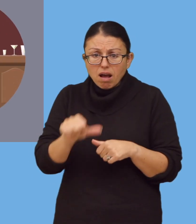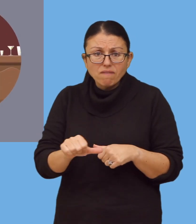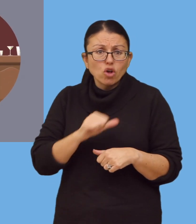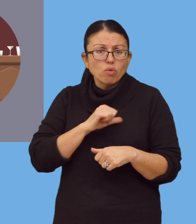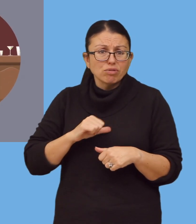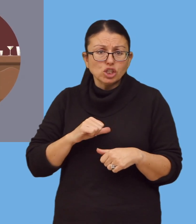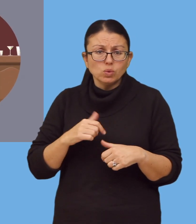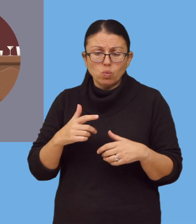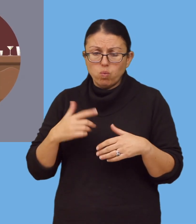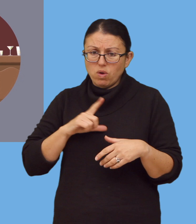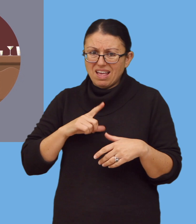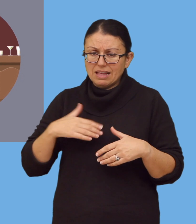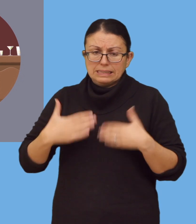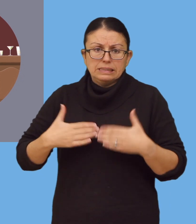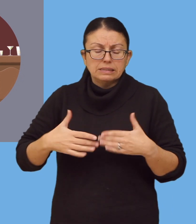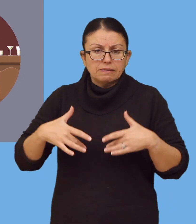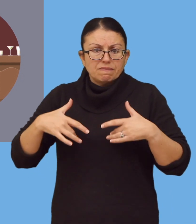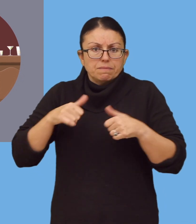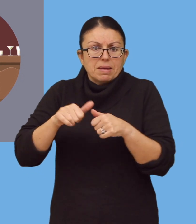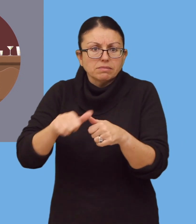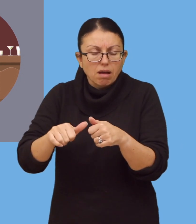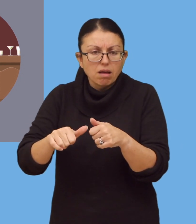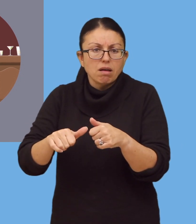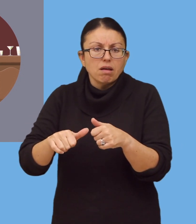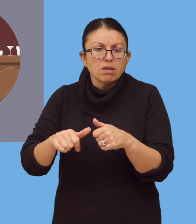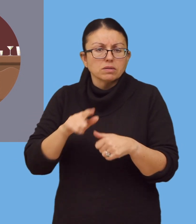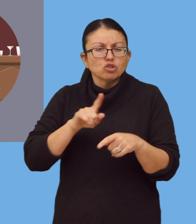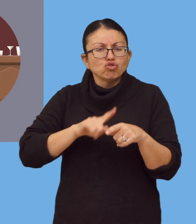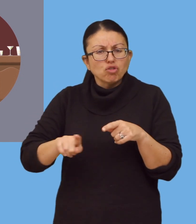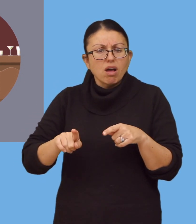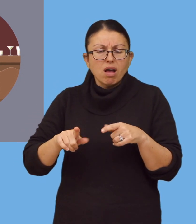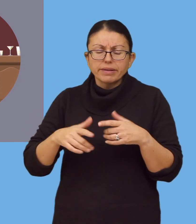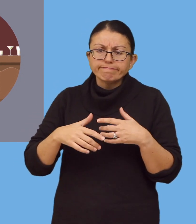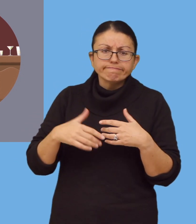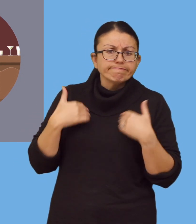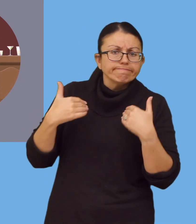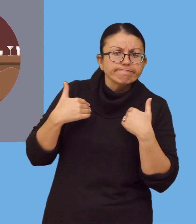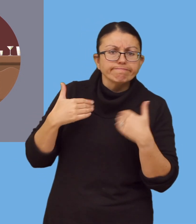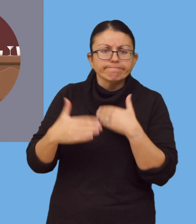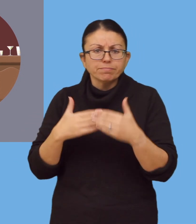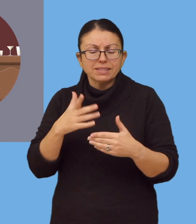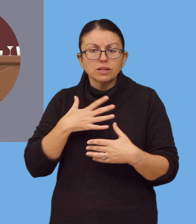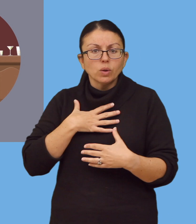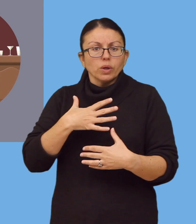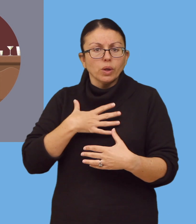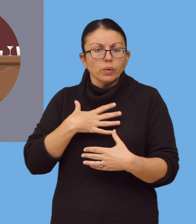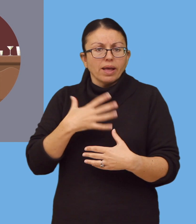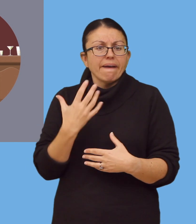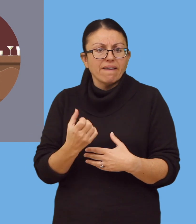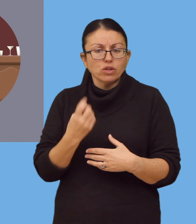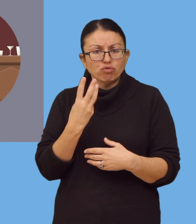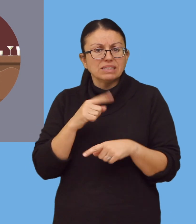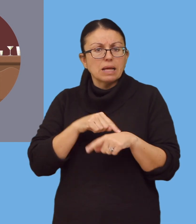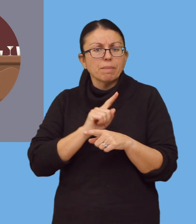Alcohol can have many effects on the body. Importantly, it can make the liver less able to make the building blocks your body needs for healing.